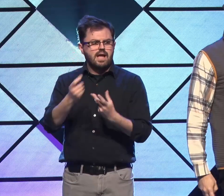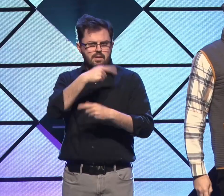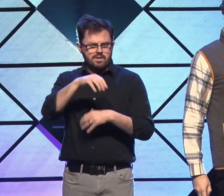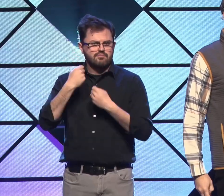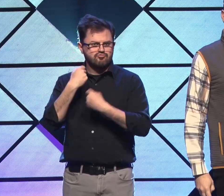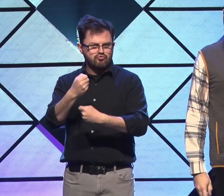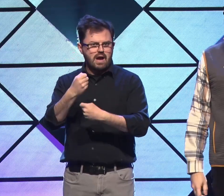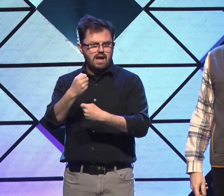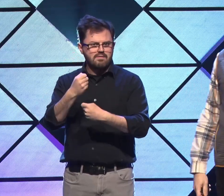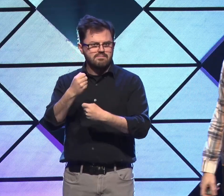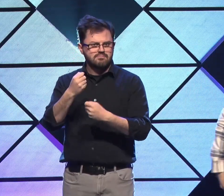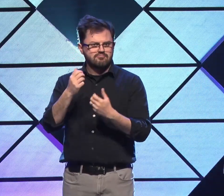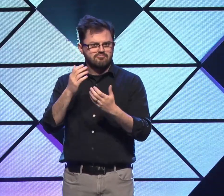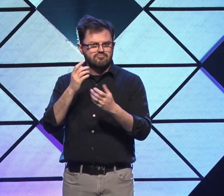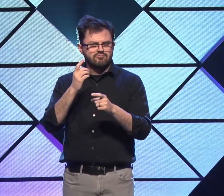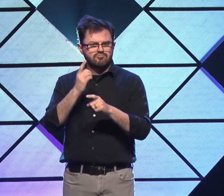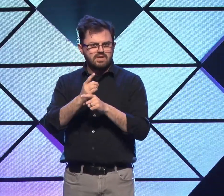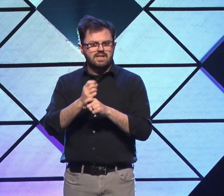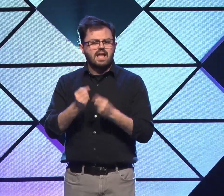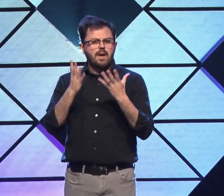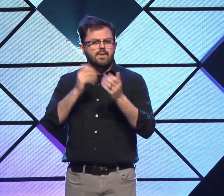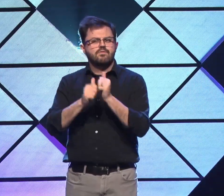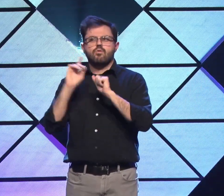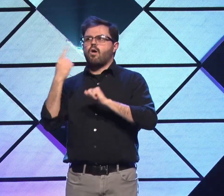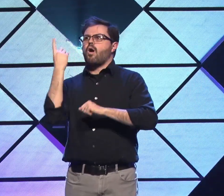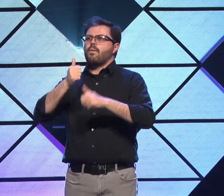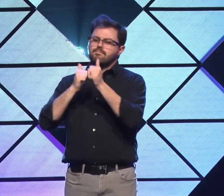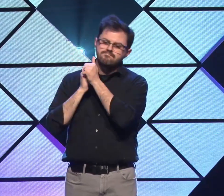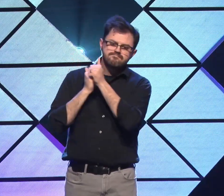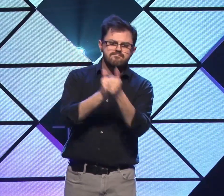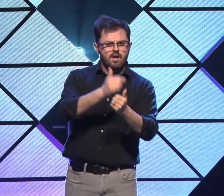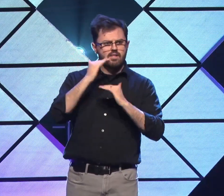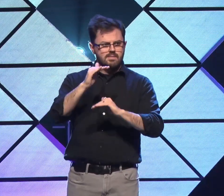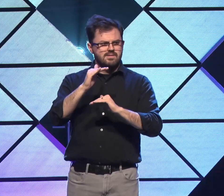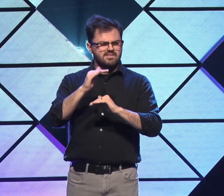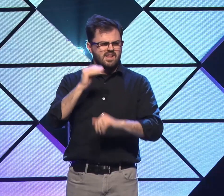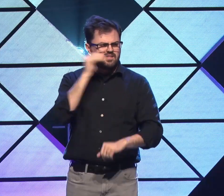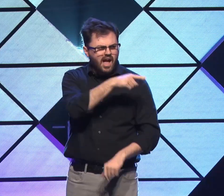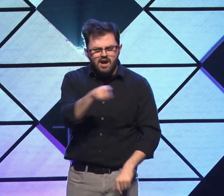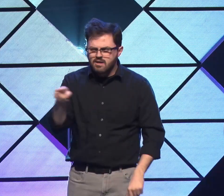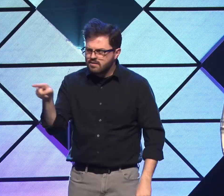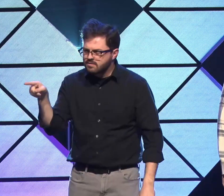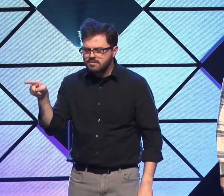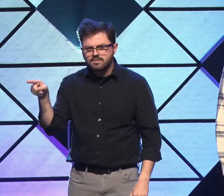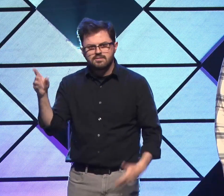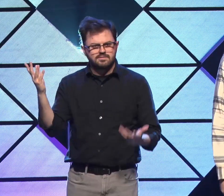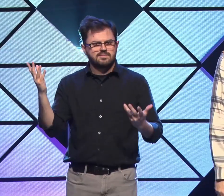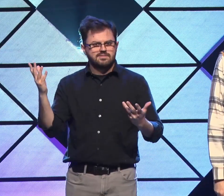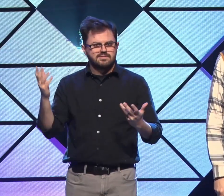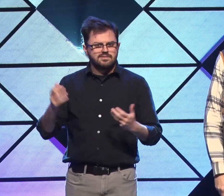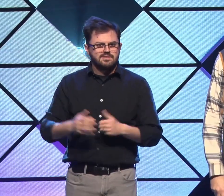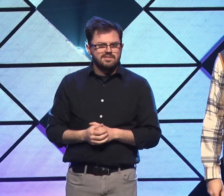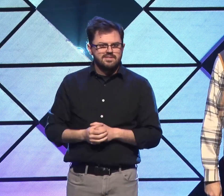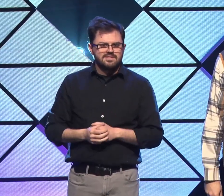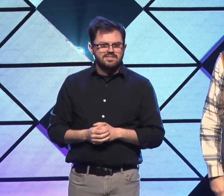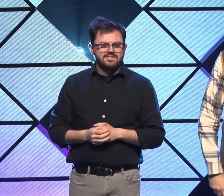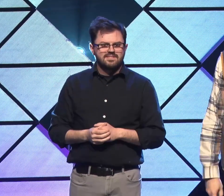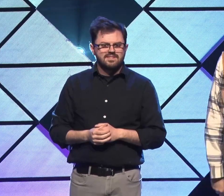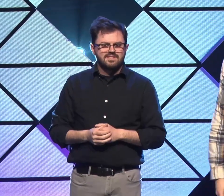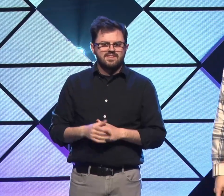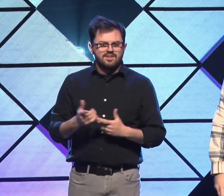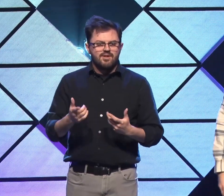drive? How many of y'all follow the speed limit all the time? Liars, liars, liars. You're trying to tell me